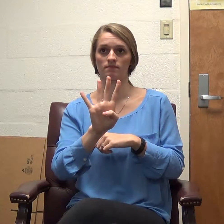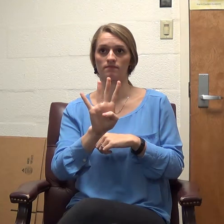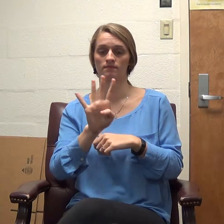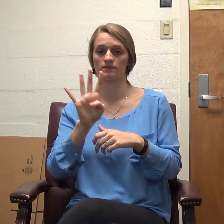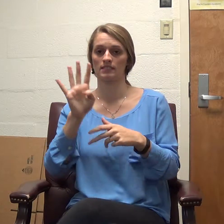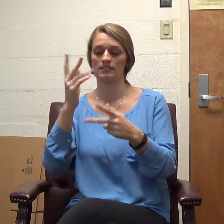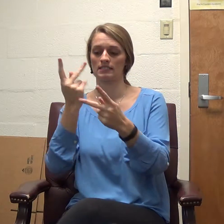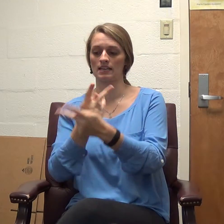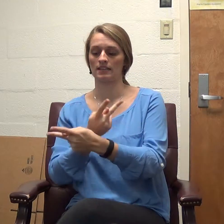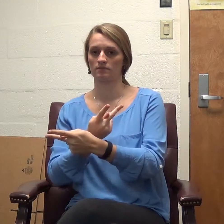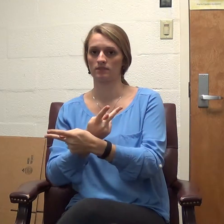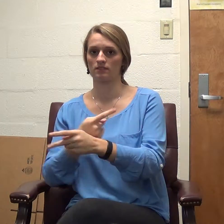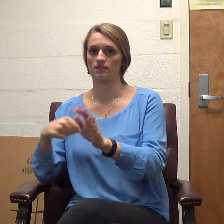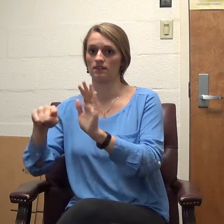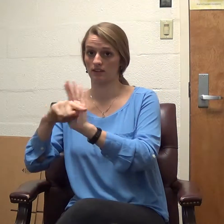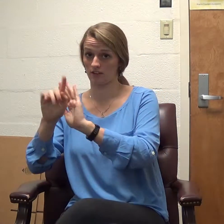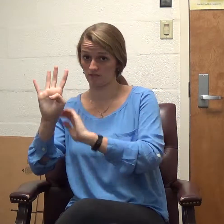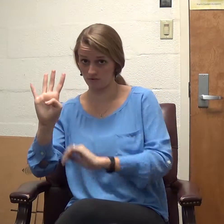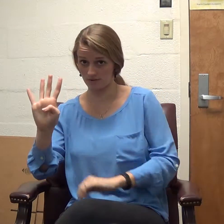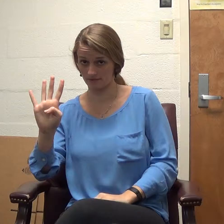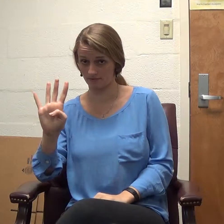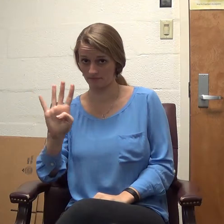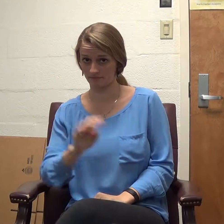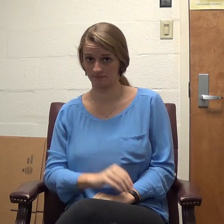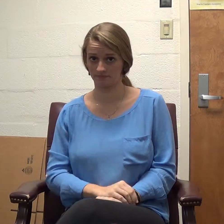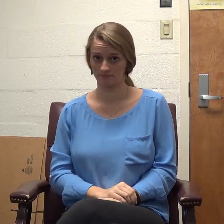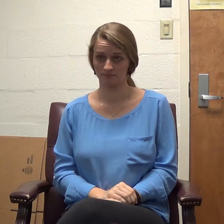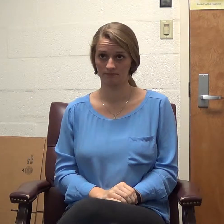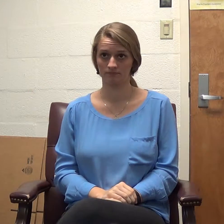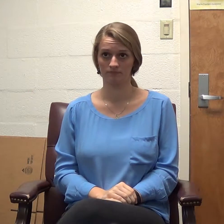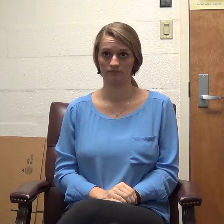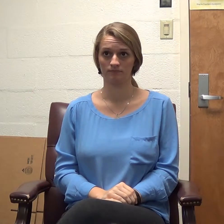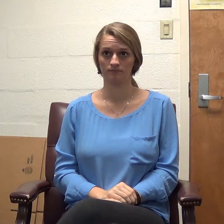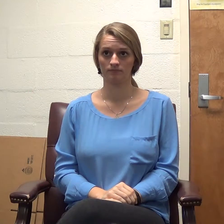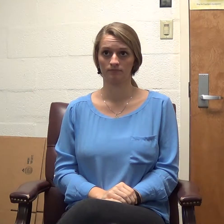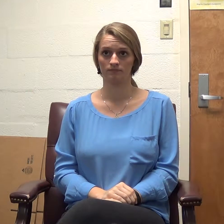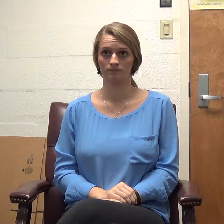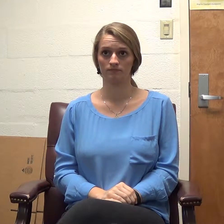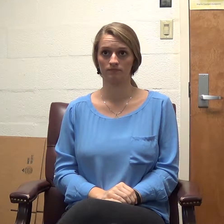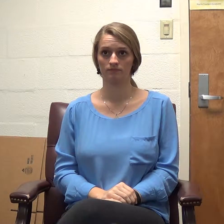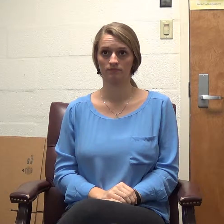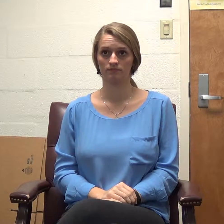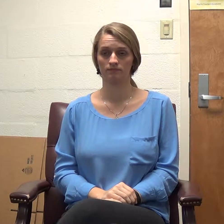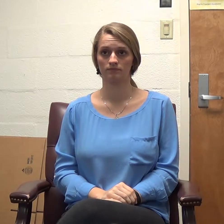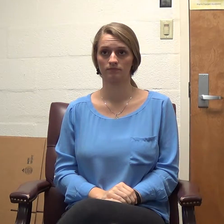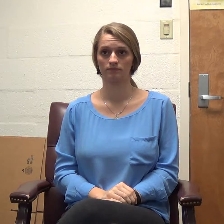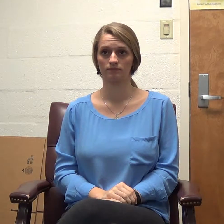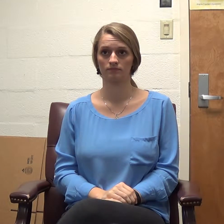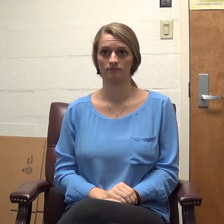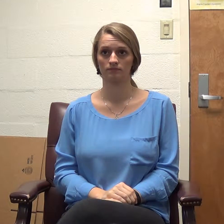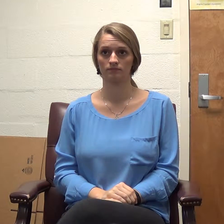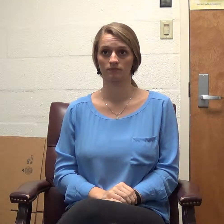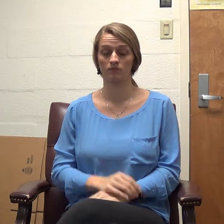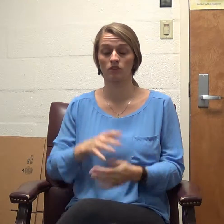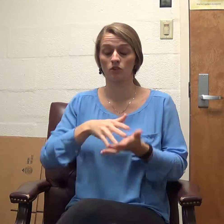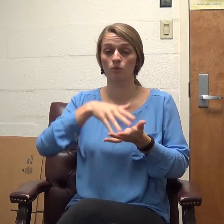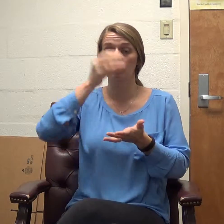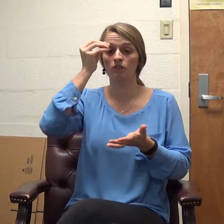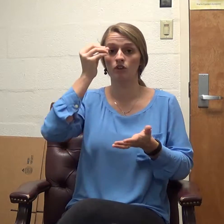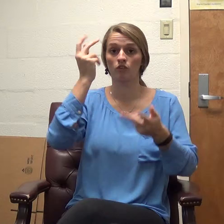times negative 4. Well, we know learned from the multiplying negative numbers that a negative times